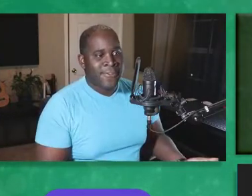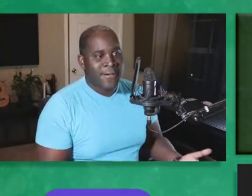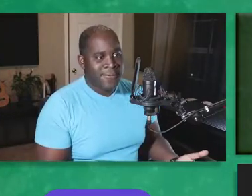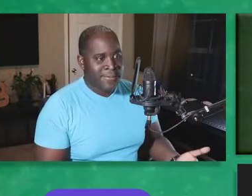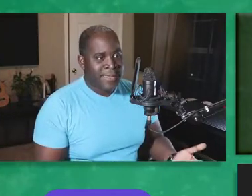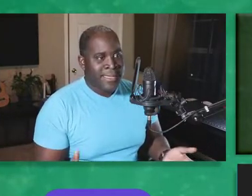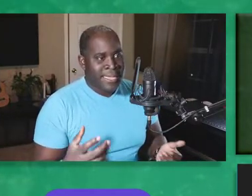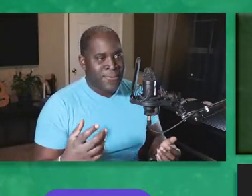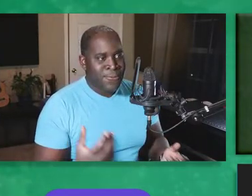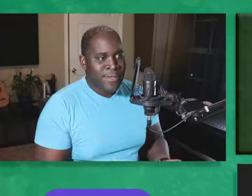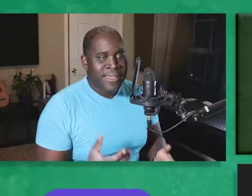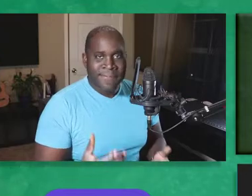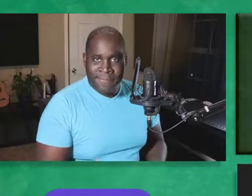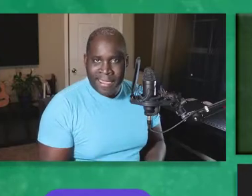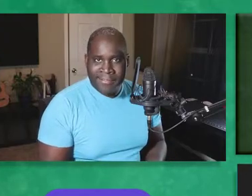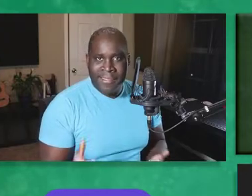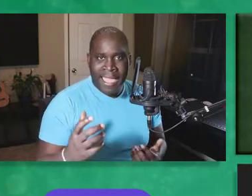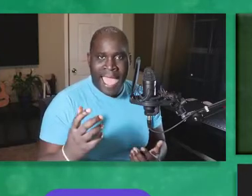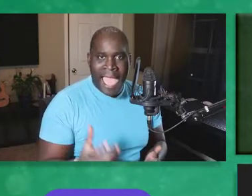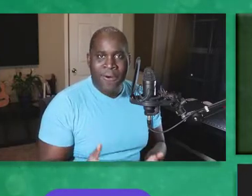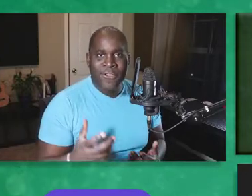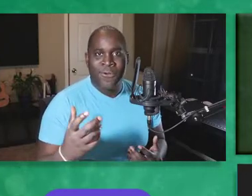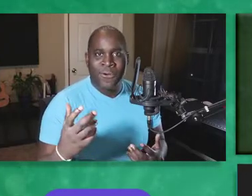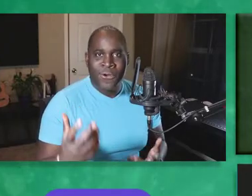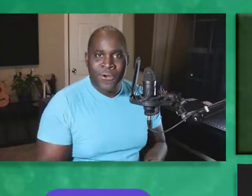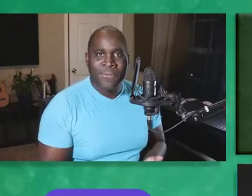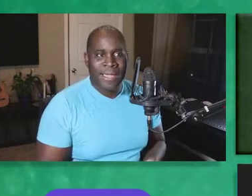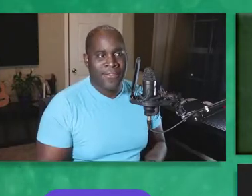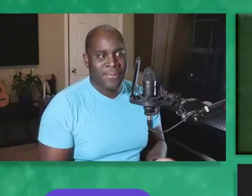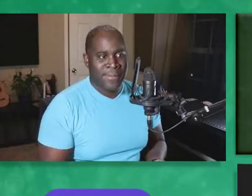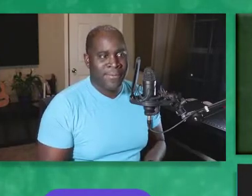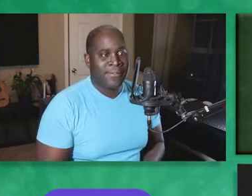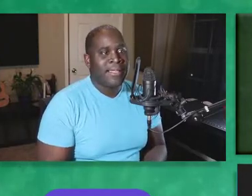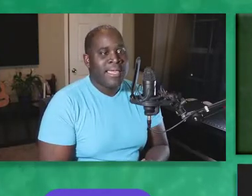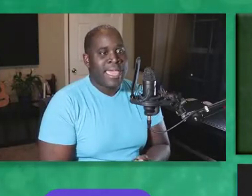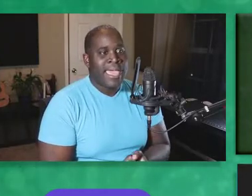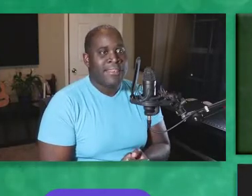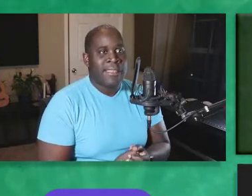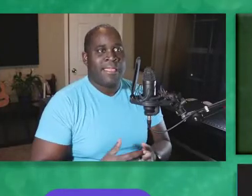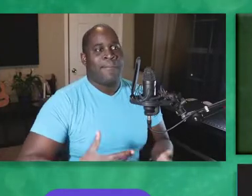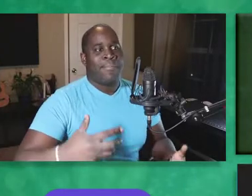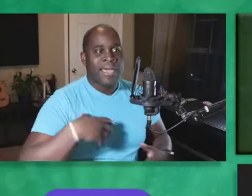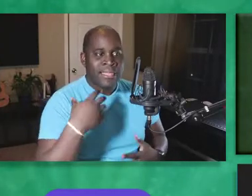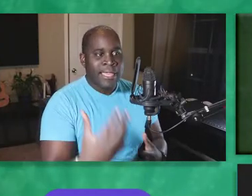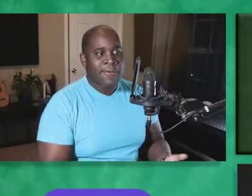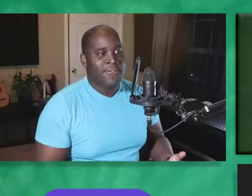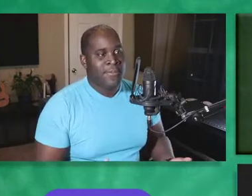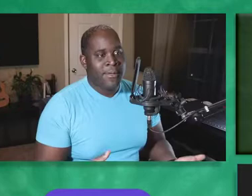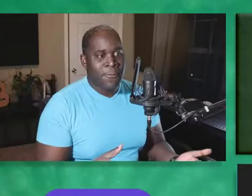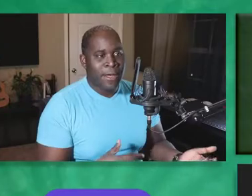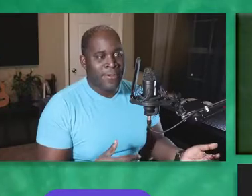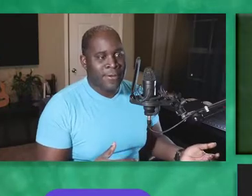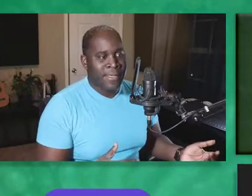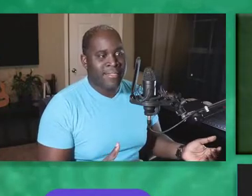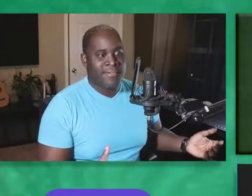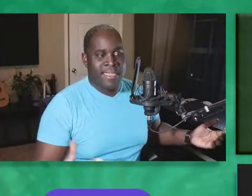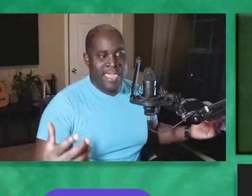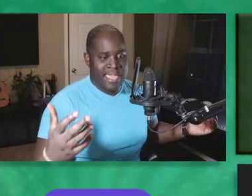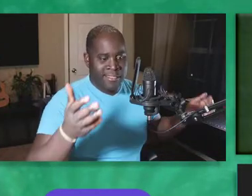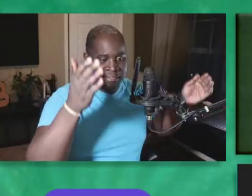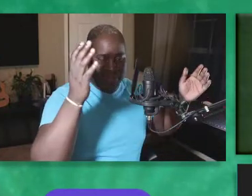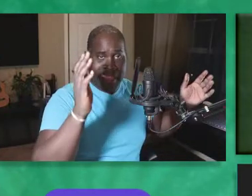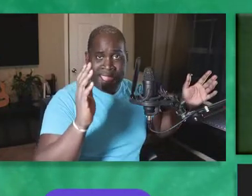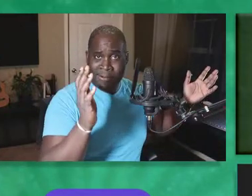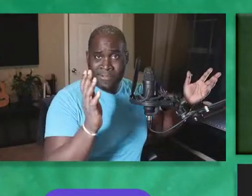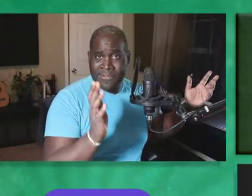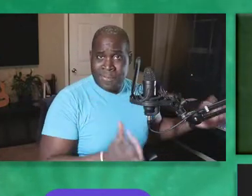express yourself can really affect how you're heard by other people. And body language, whether it's